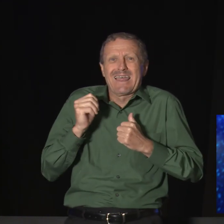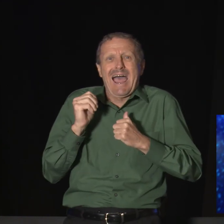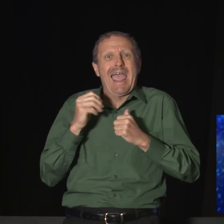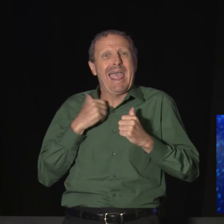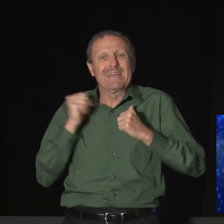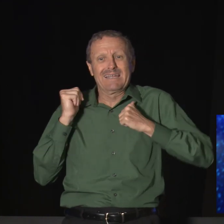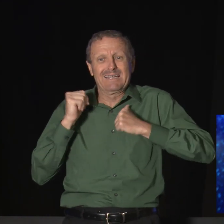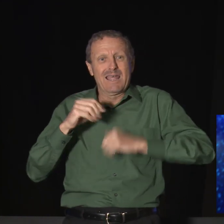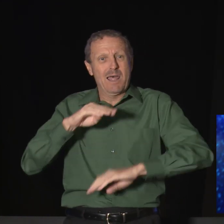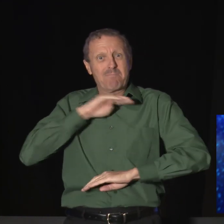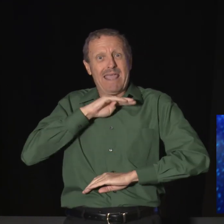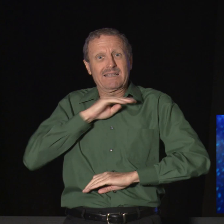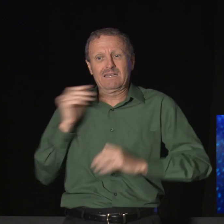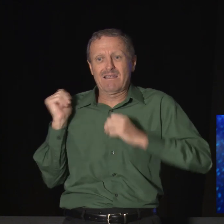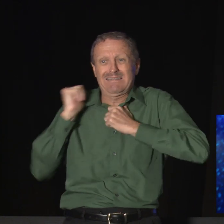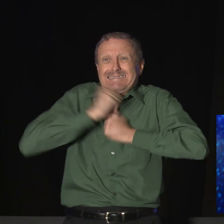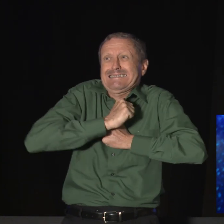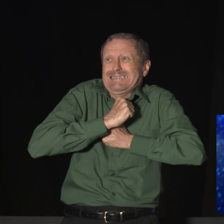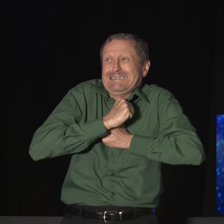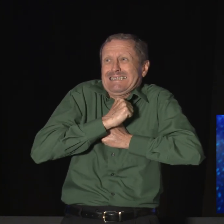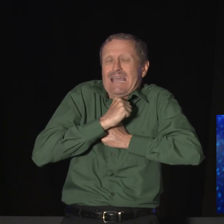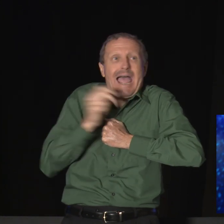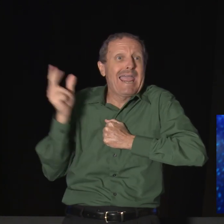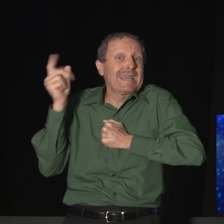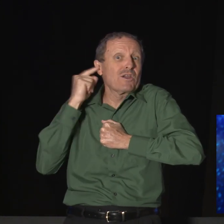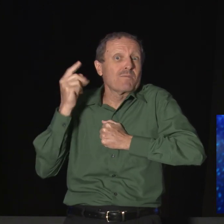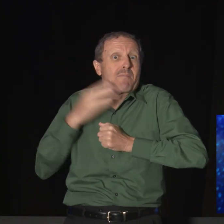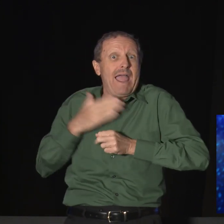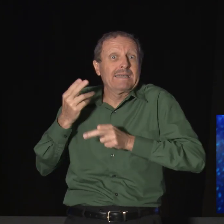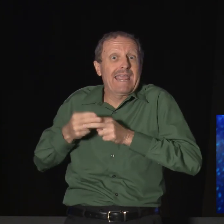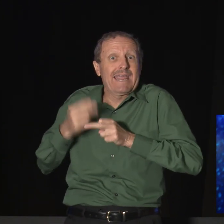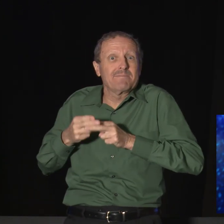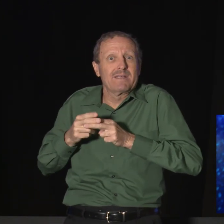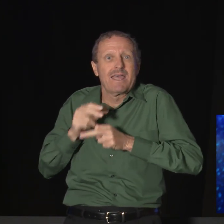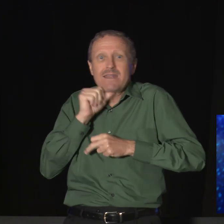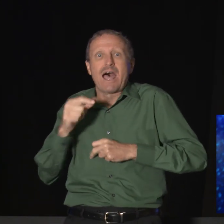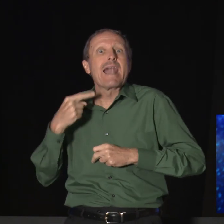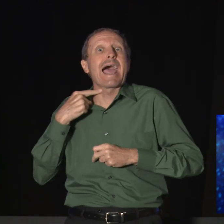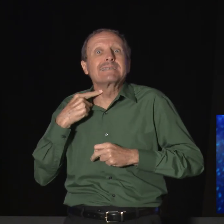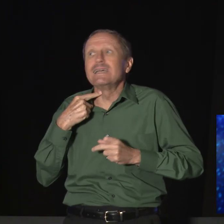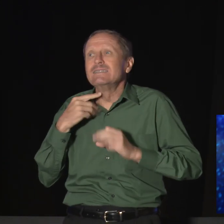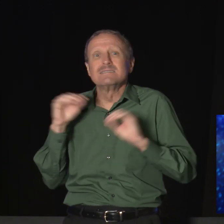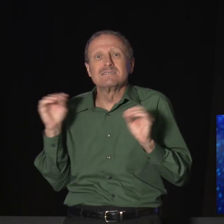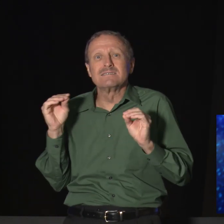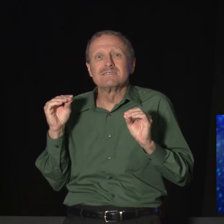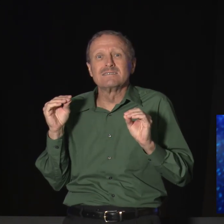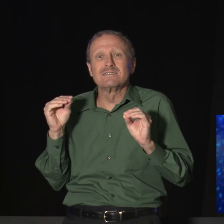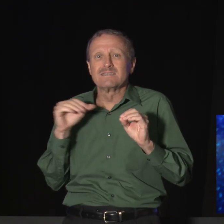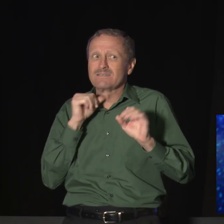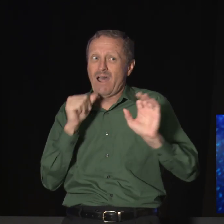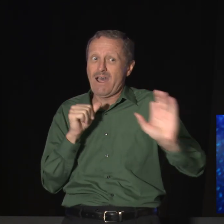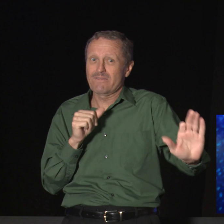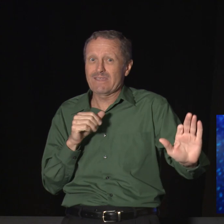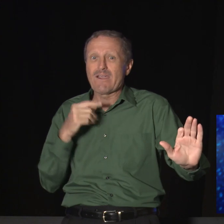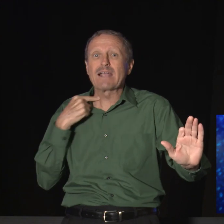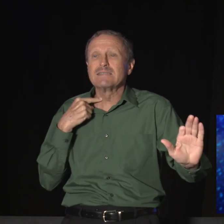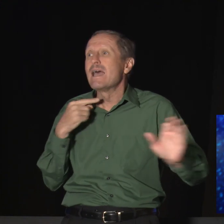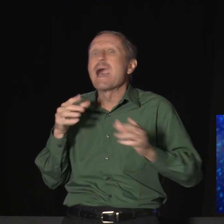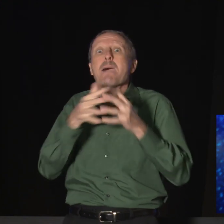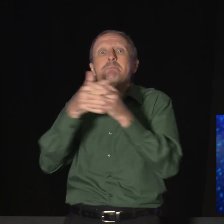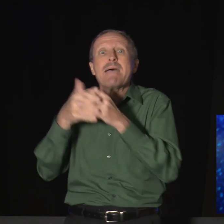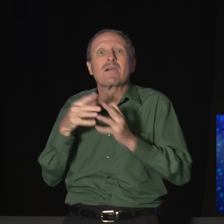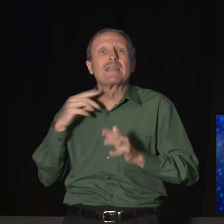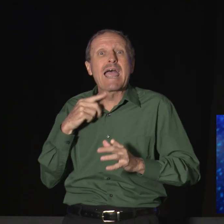blanket closer to the top of me, and then I hear my name, but it's not in an accent, at least not a Somali accent. It's an